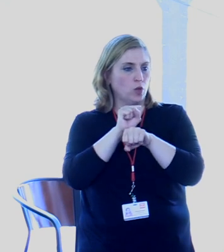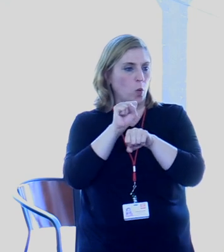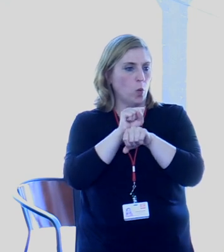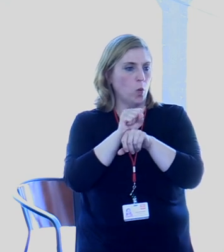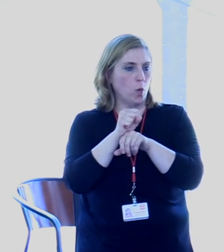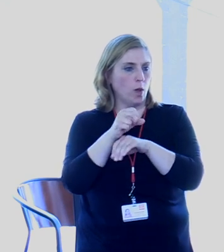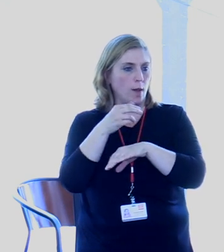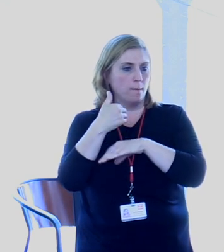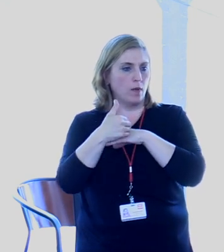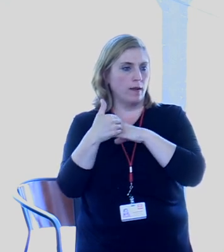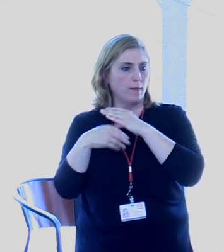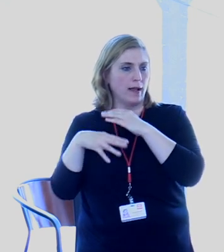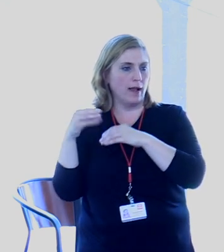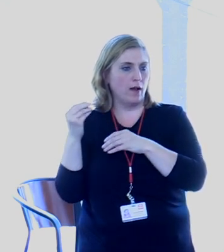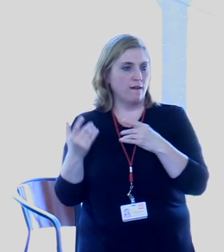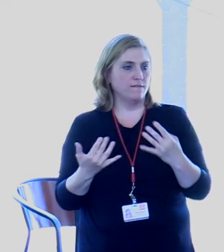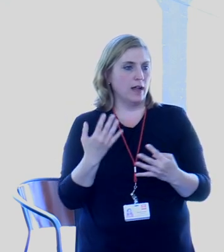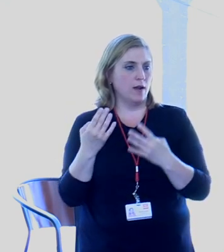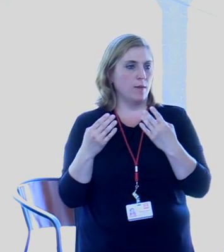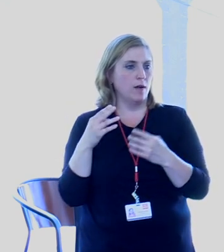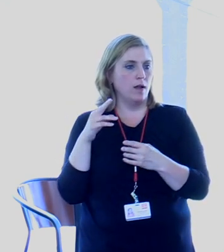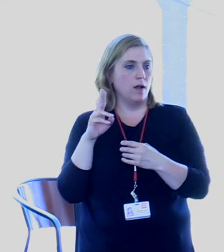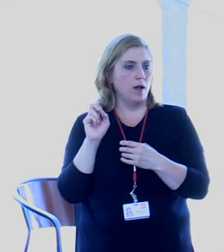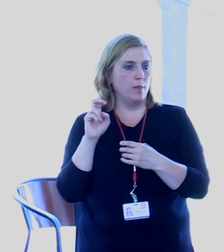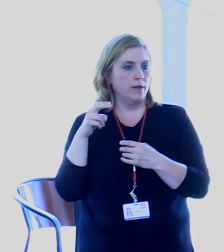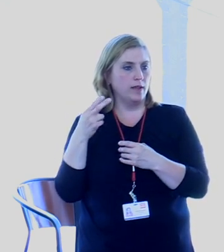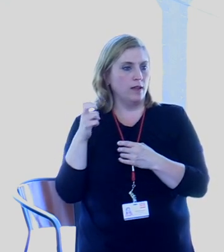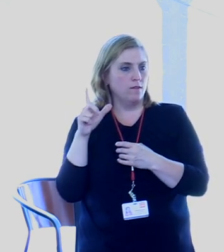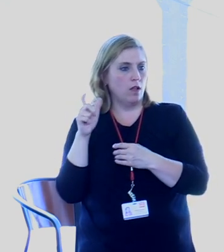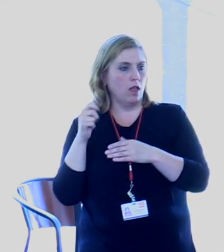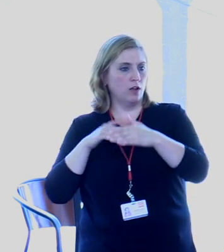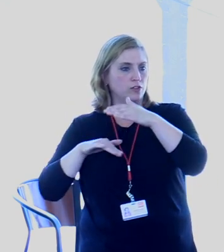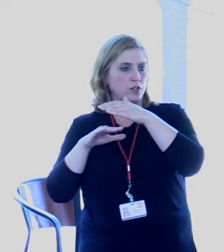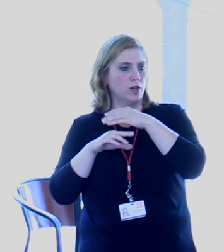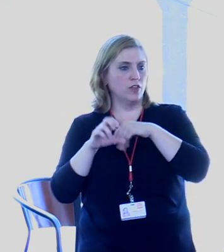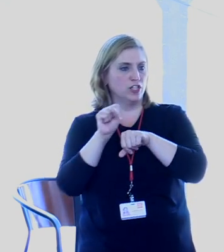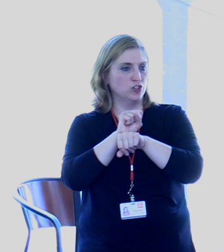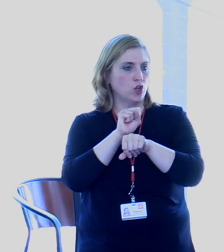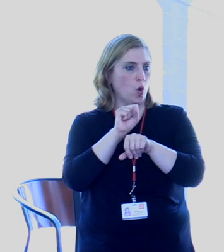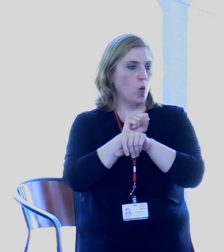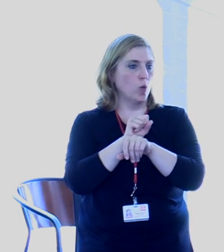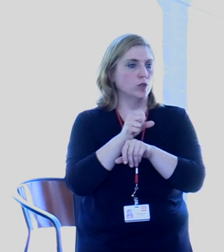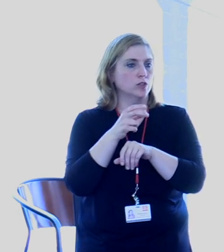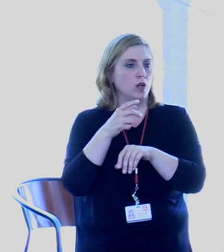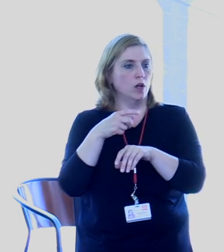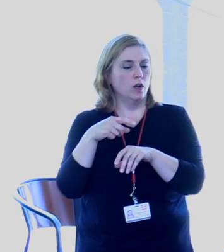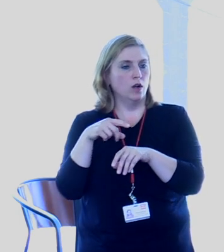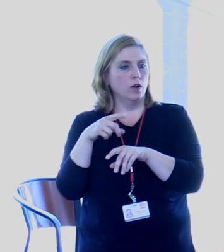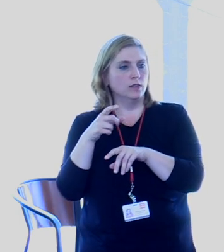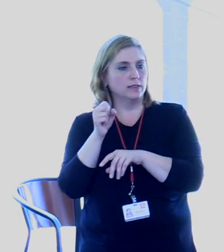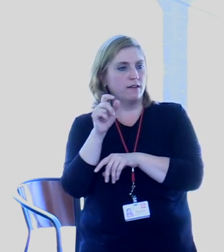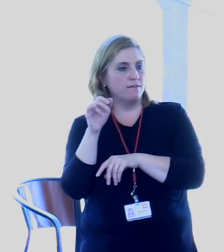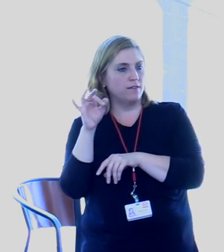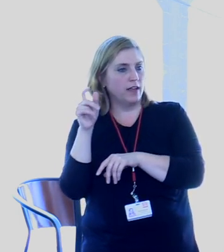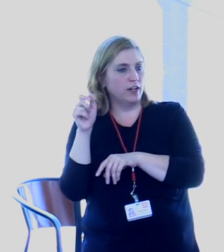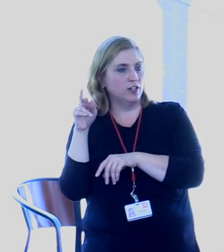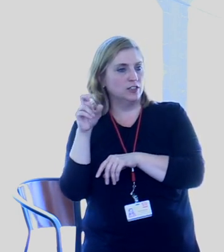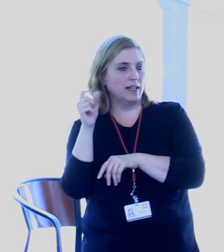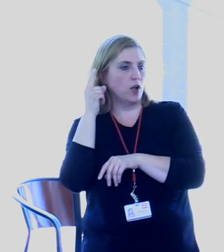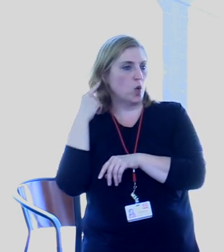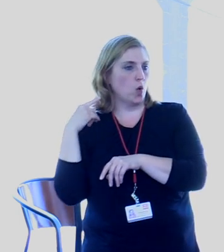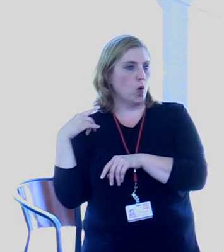forth bread, is in fiery upheaval underneath. Its stones are the source of sapphires, and there is gold in its